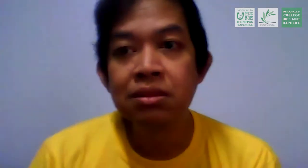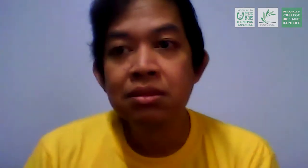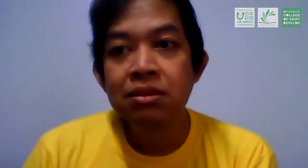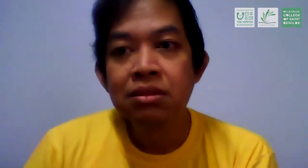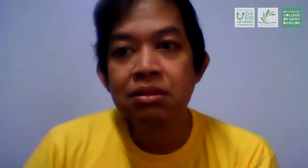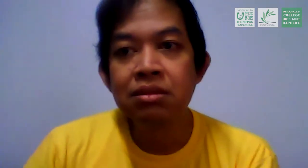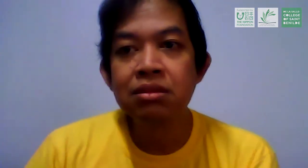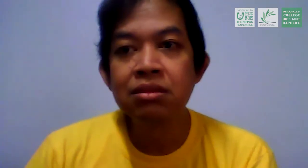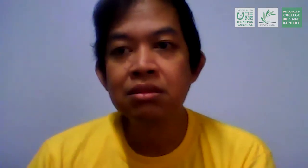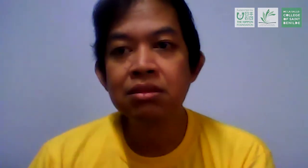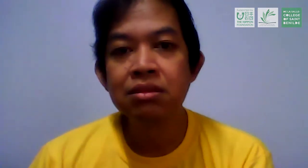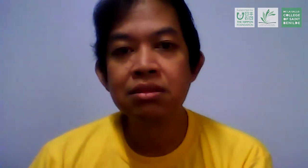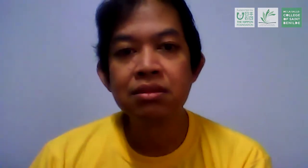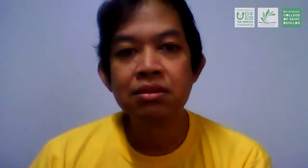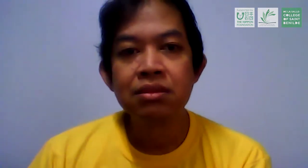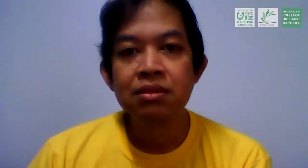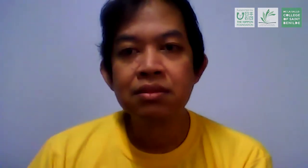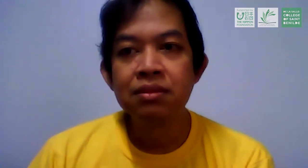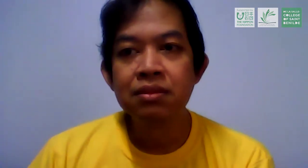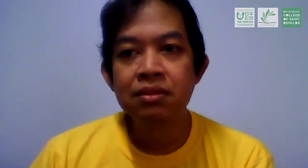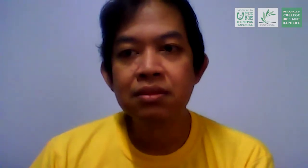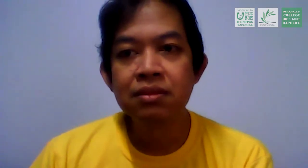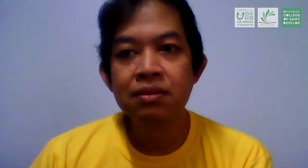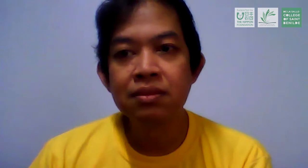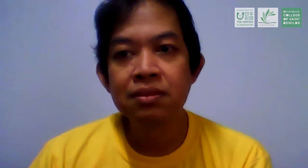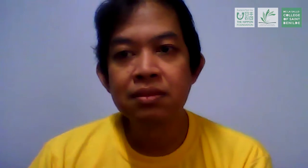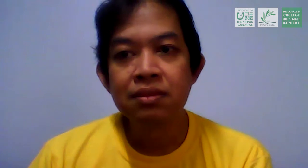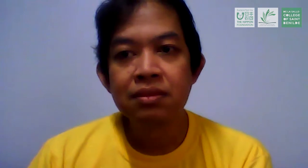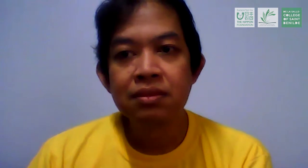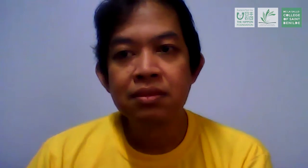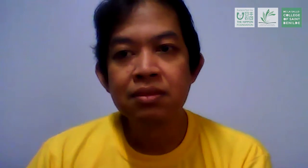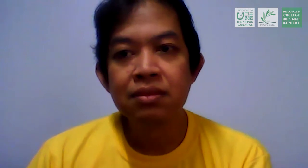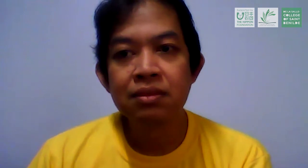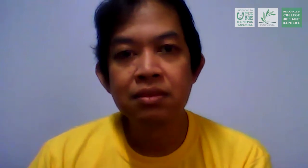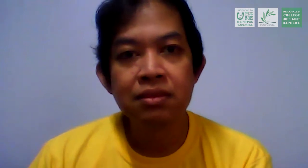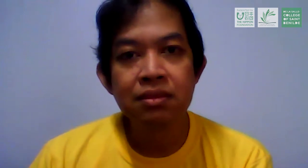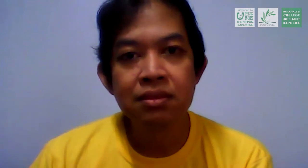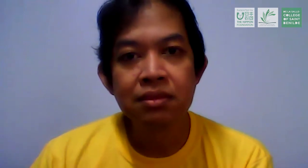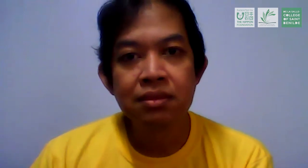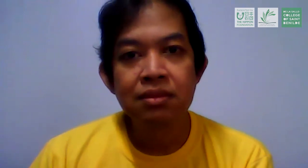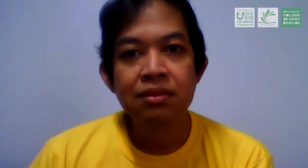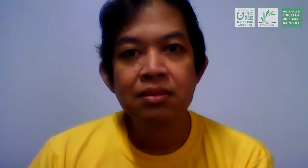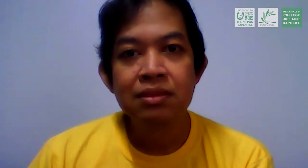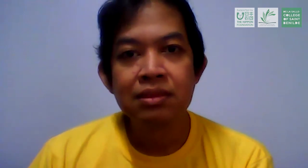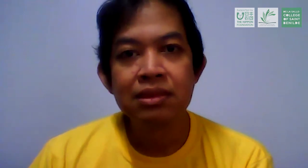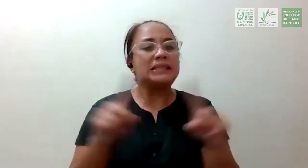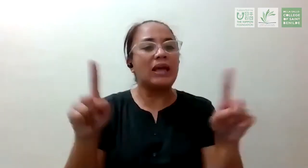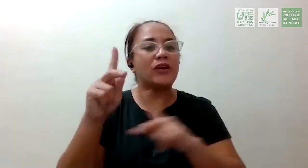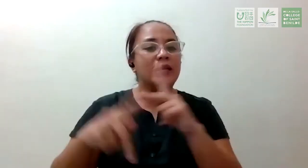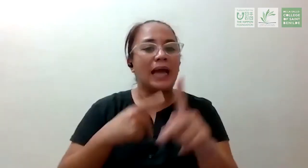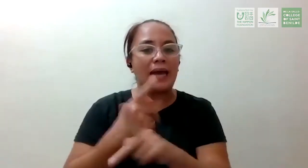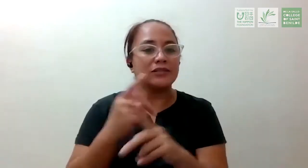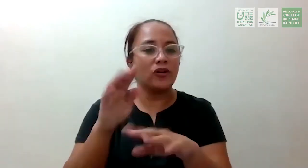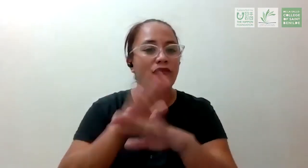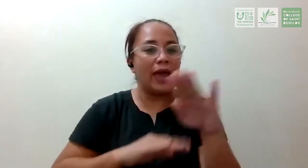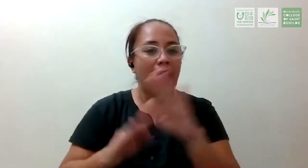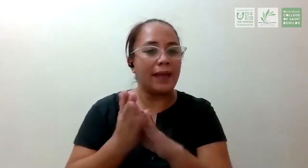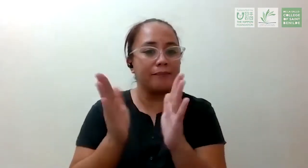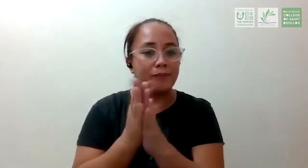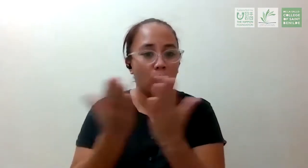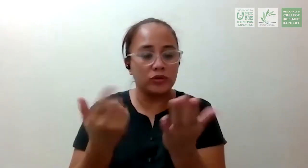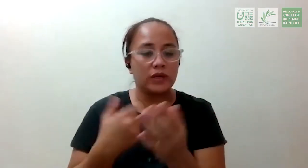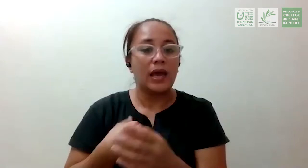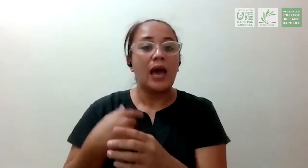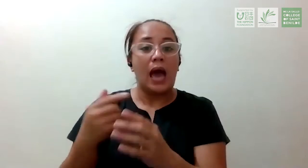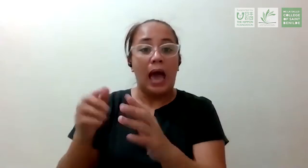and hearing people. Am I right, sir? Well, there are different kinds of handbooks. There's a handbook for a teacher and